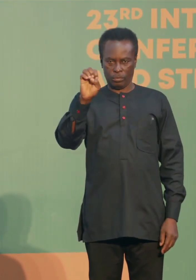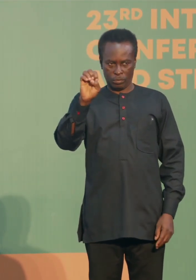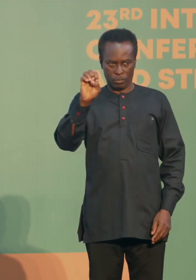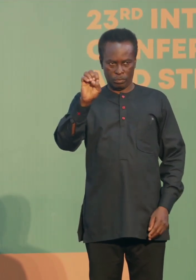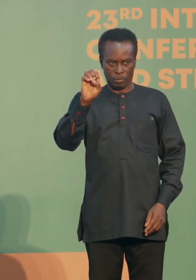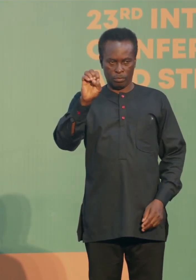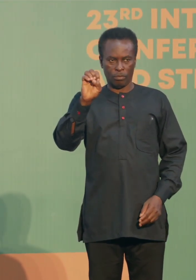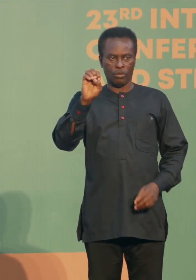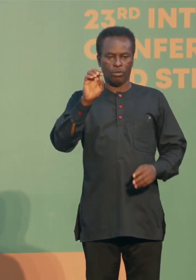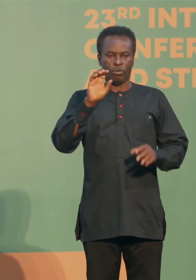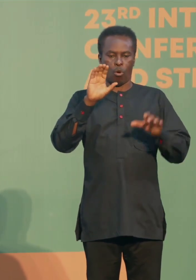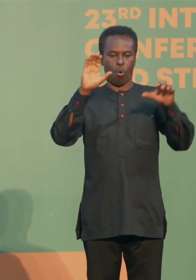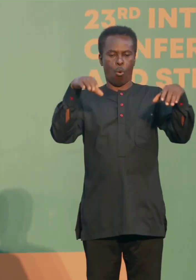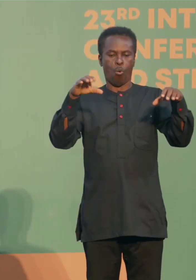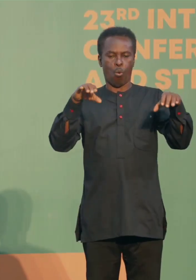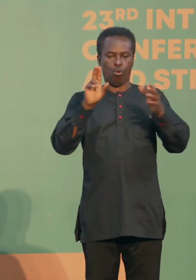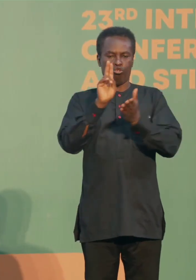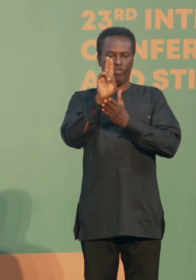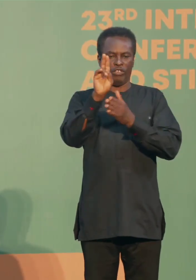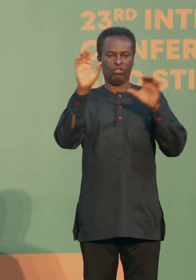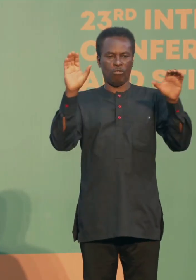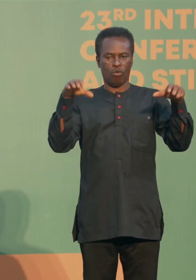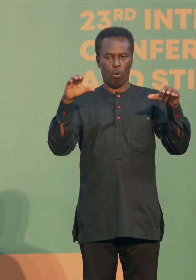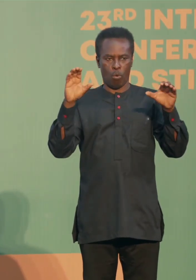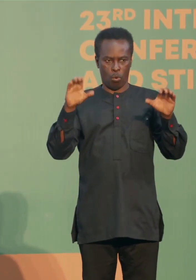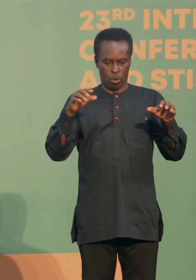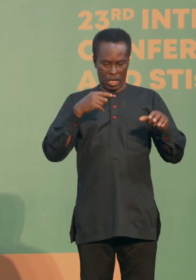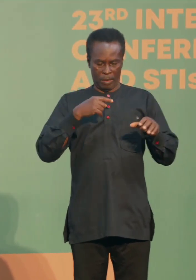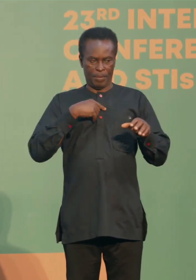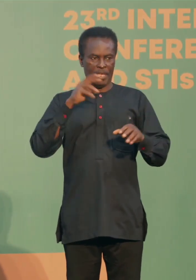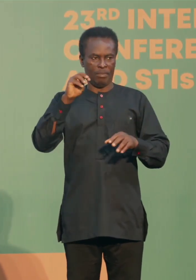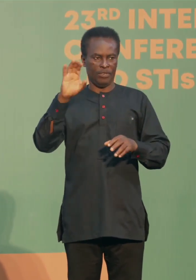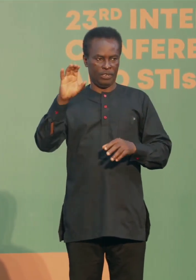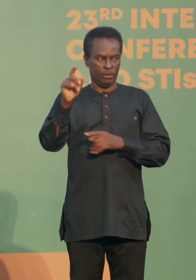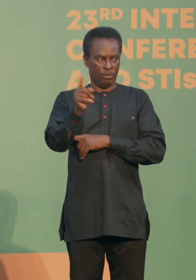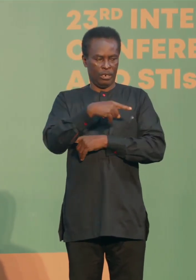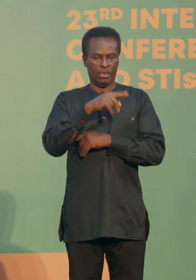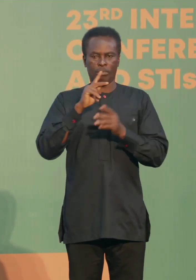of Congo. I'm gonna moderate this session.